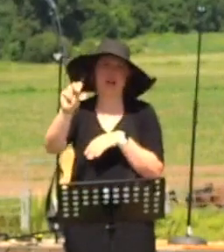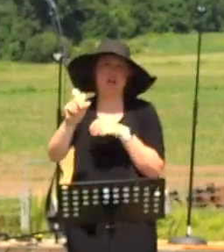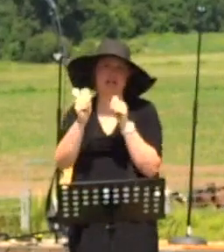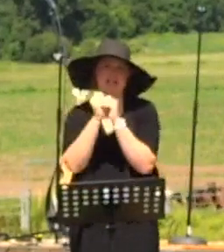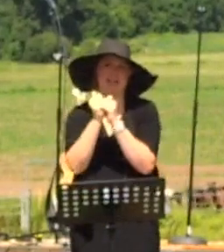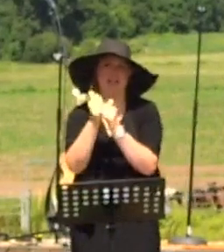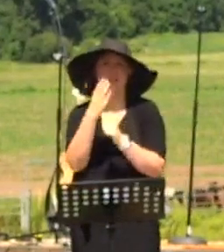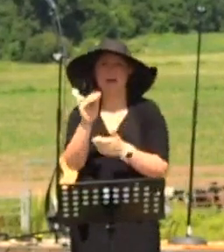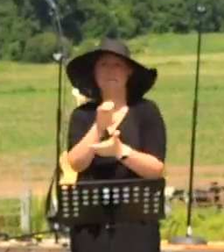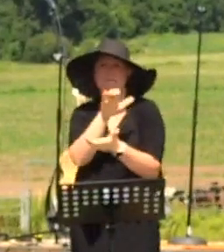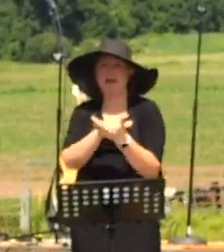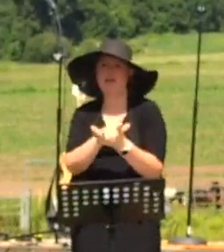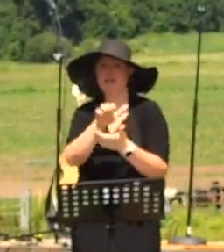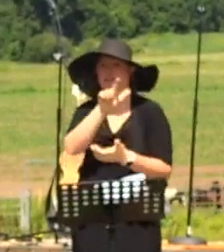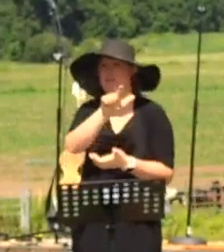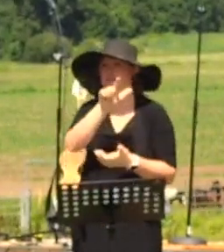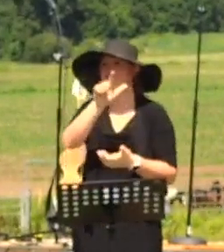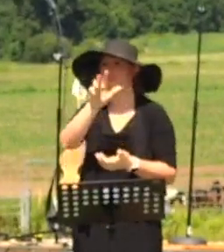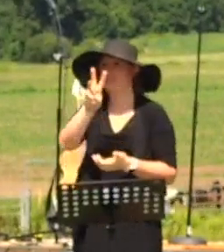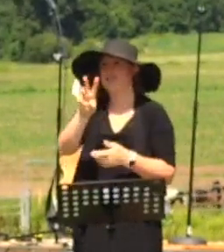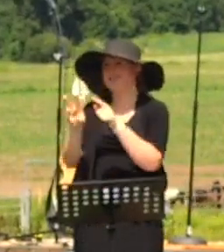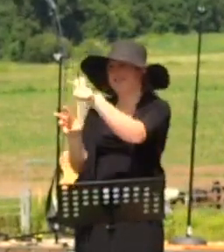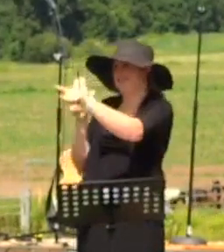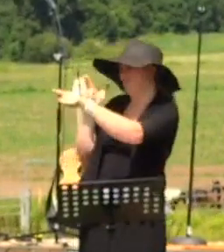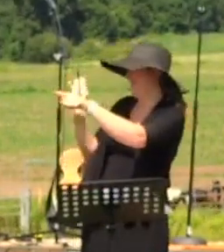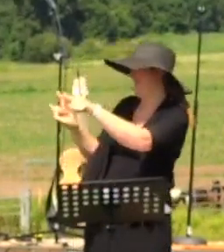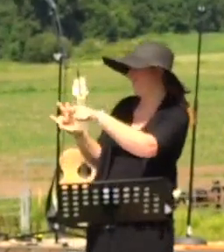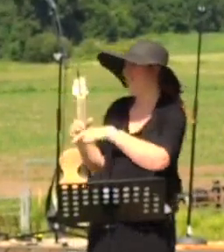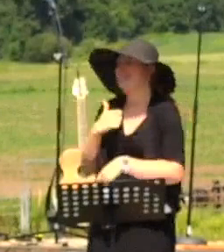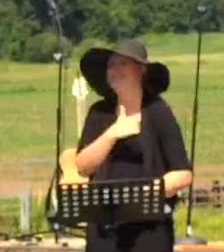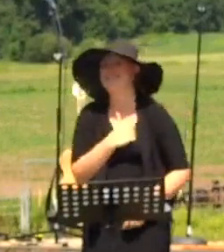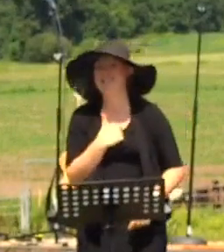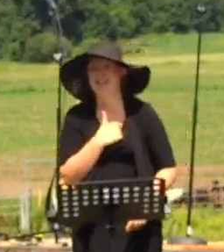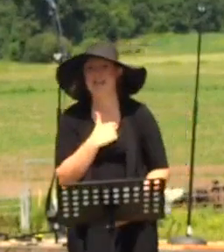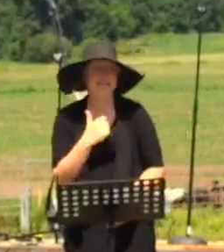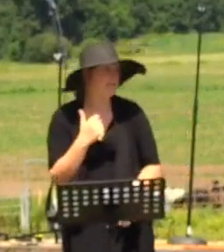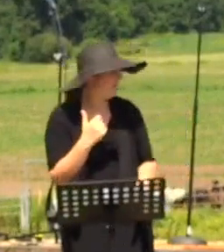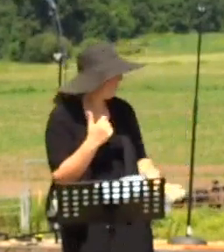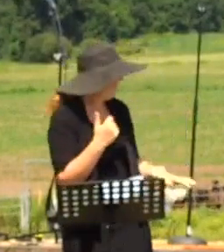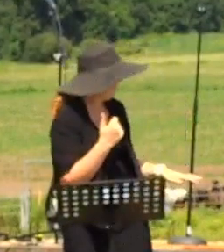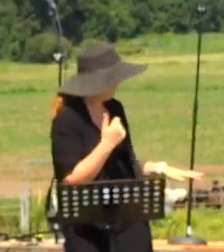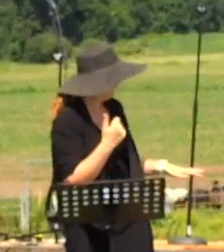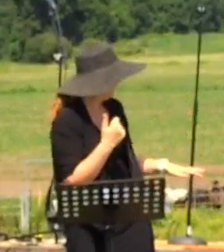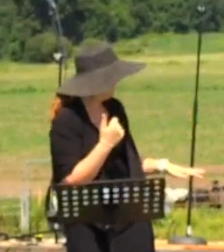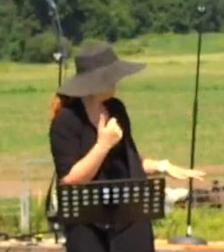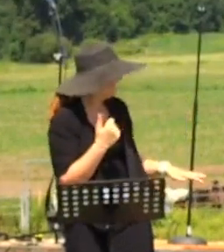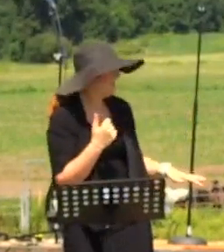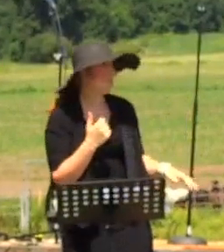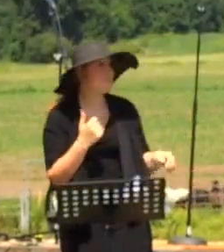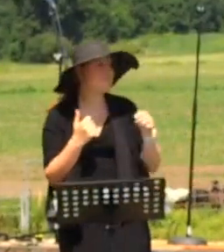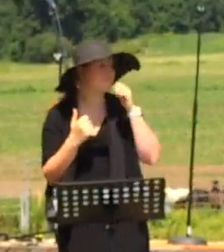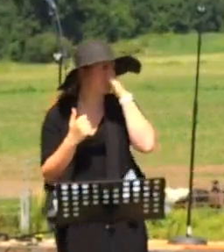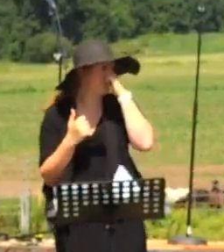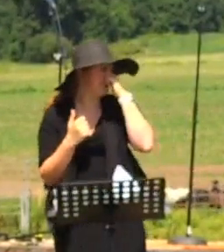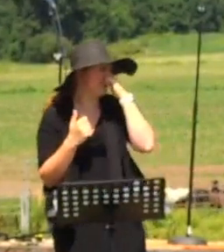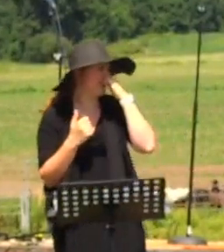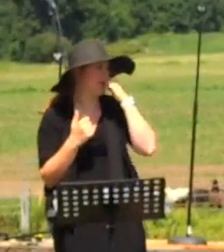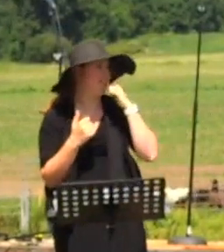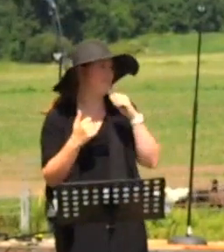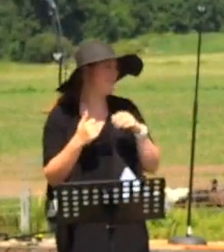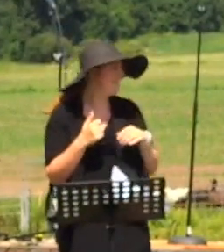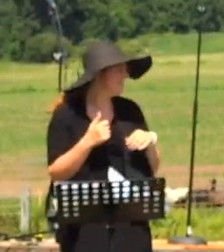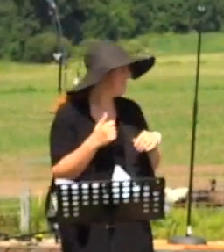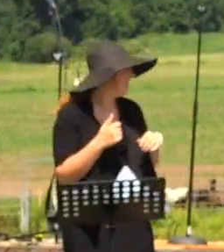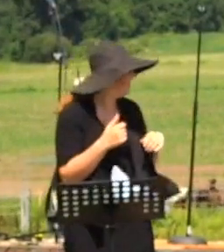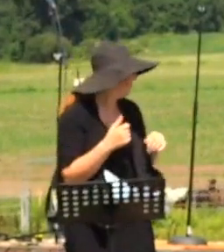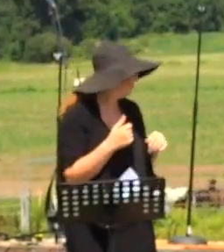for 26 years. Here's some tips on 27. Okay, sorry. I missed one. Whoop. Oh, there goes our cross. Glad